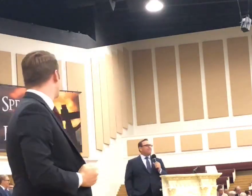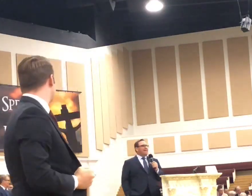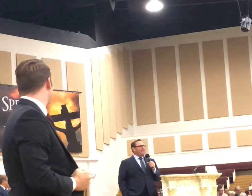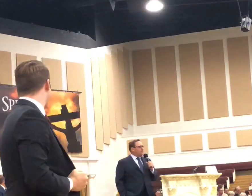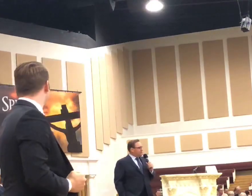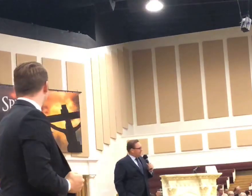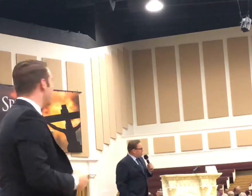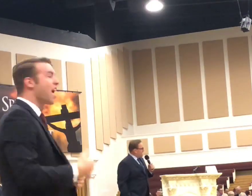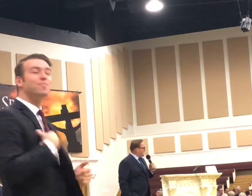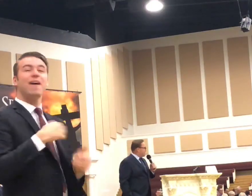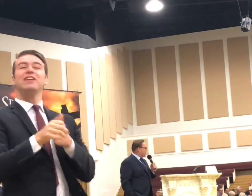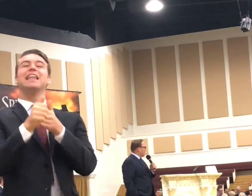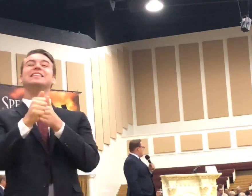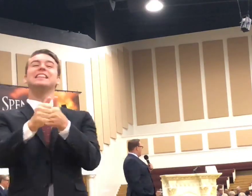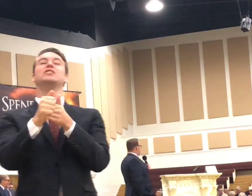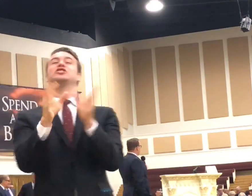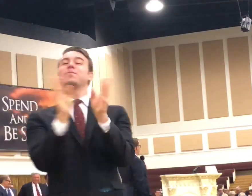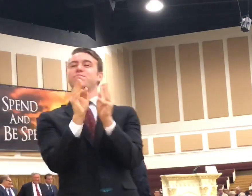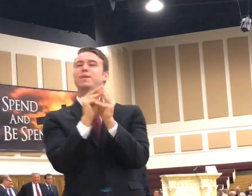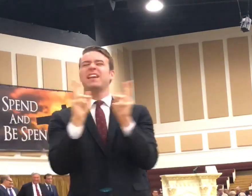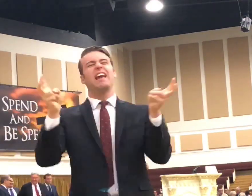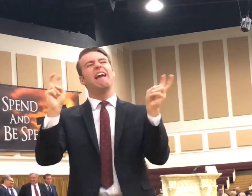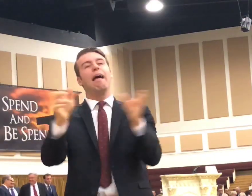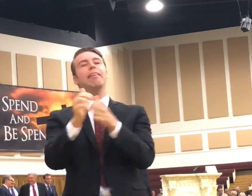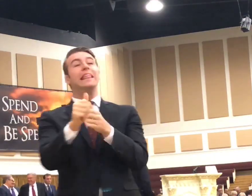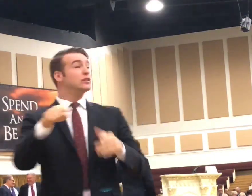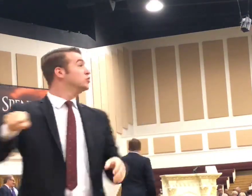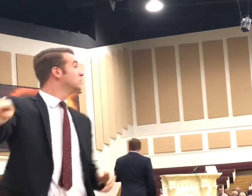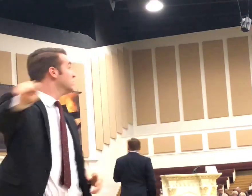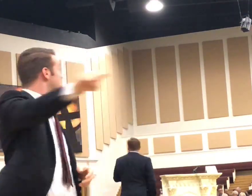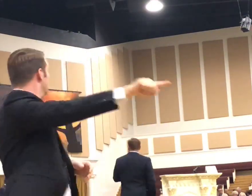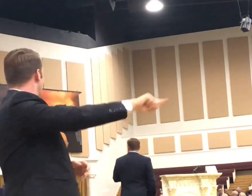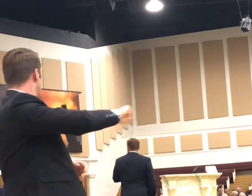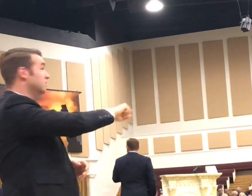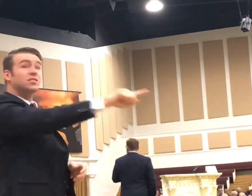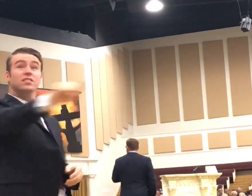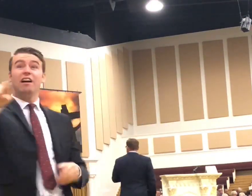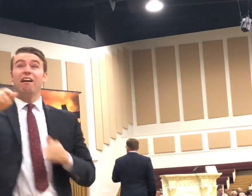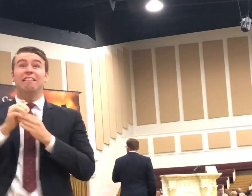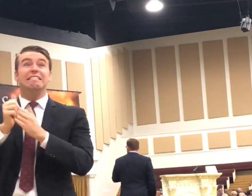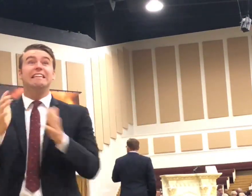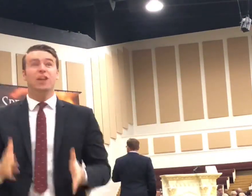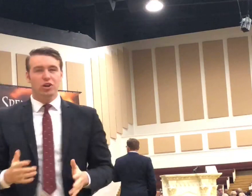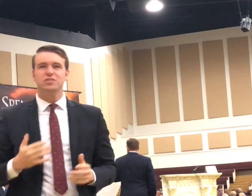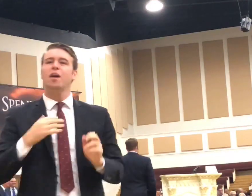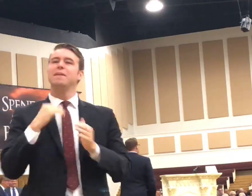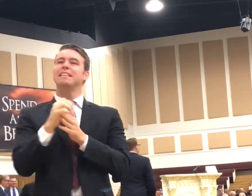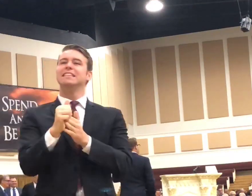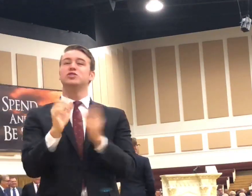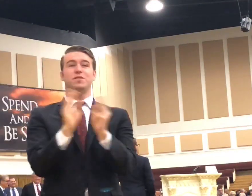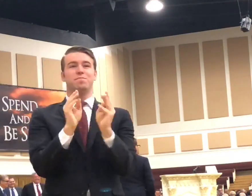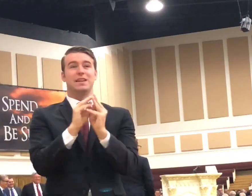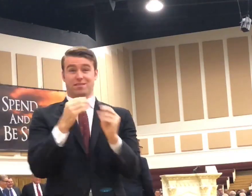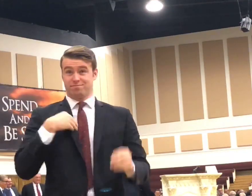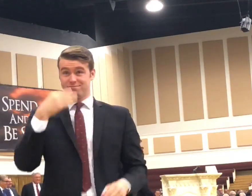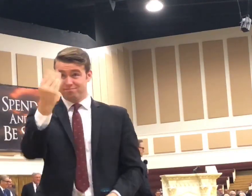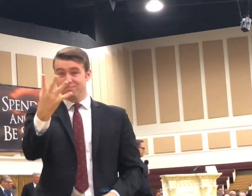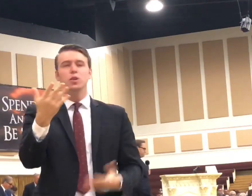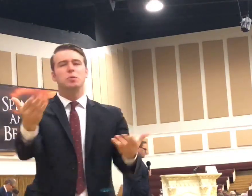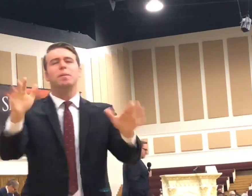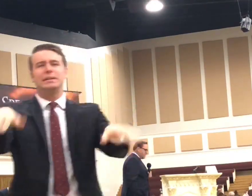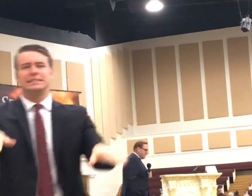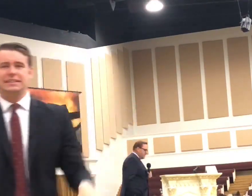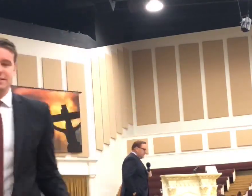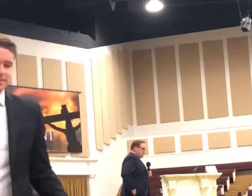Conference. I'm going to have a leadership meeting for a minute. Because I'm here with all these leaders today. All right? You may be